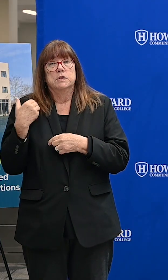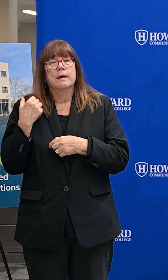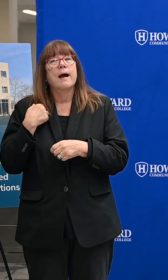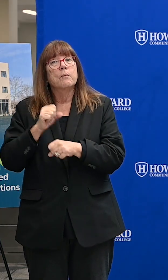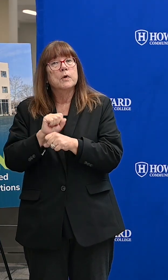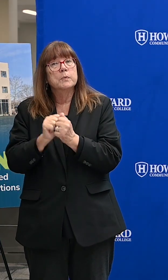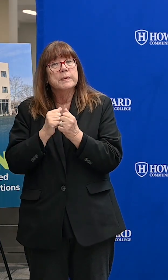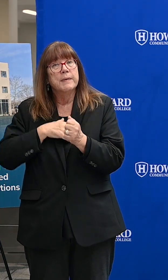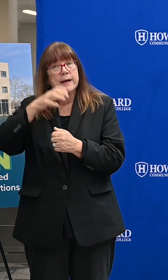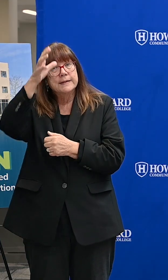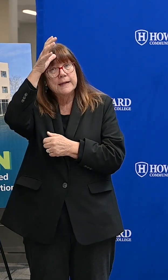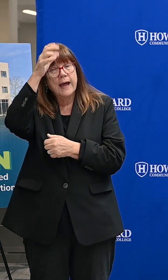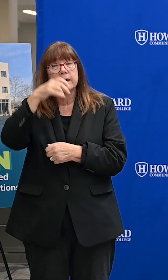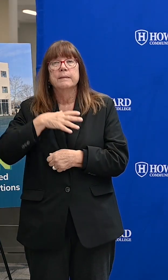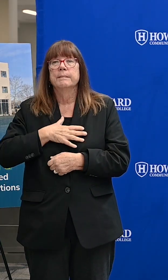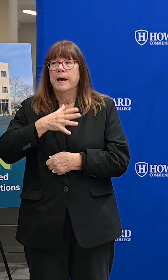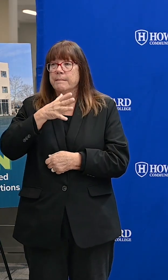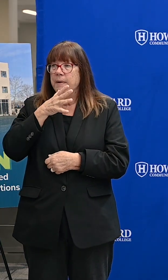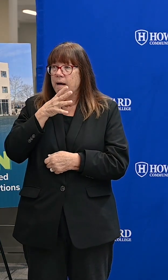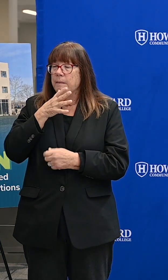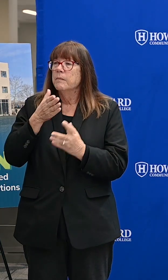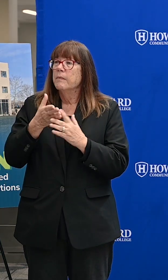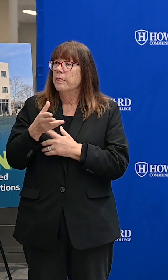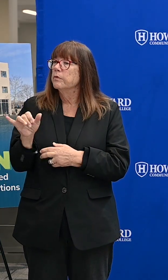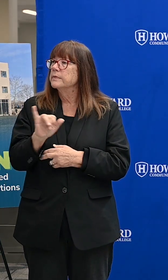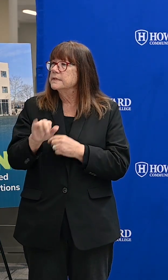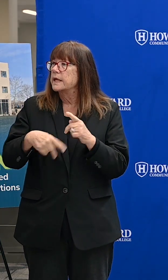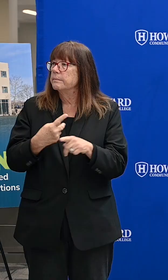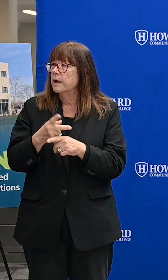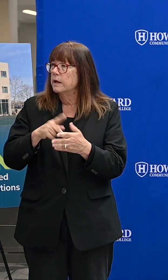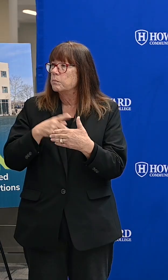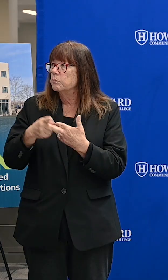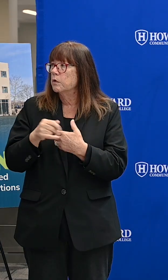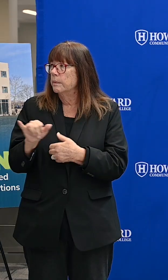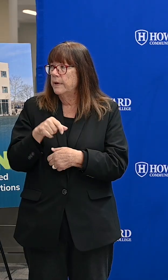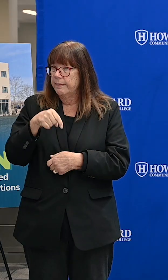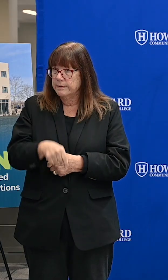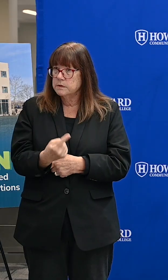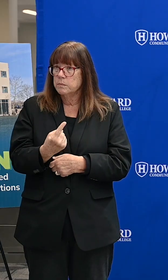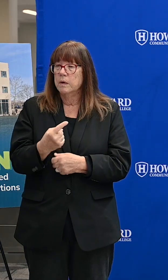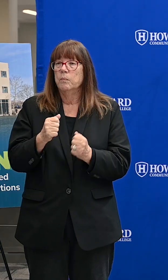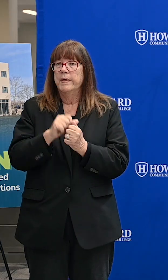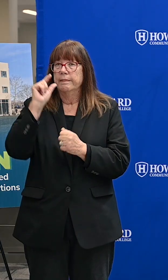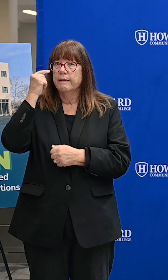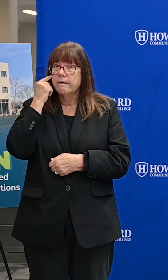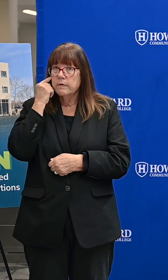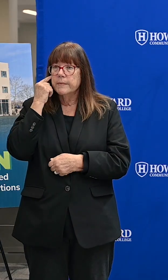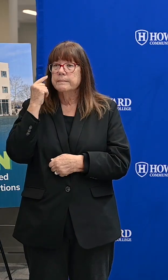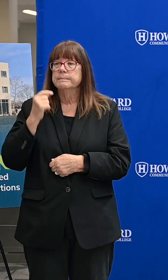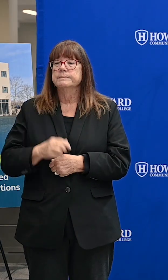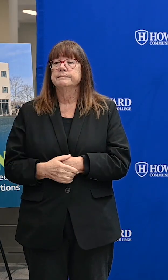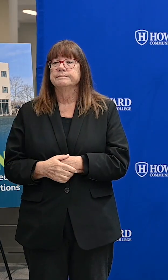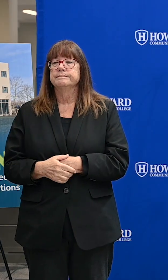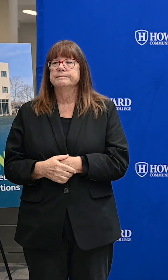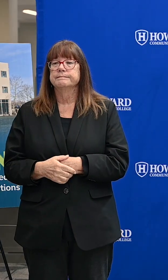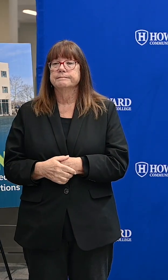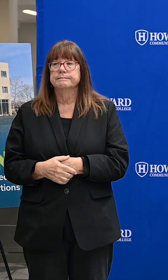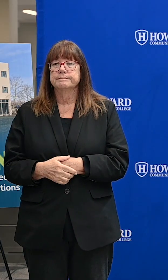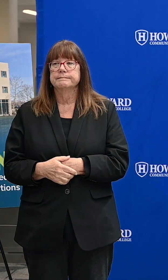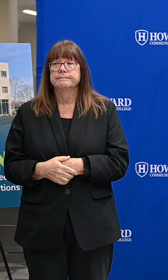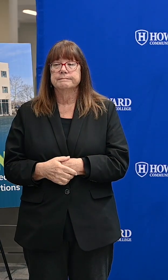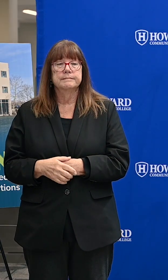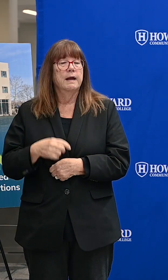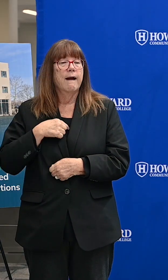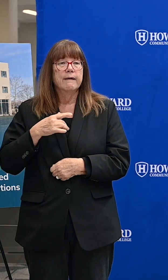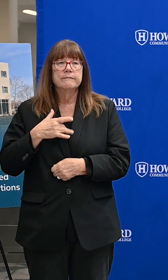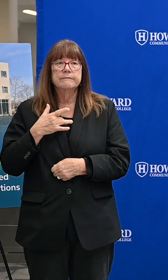dad. My mom went through a similar program like this, but with the government, and